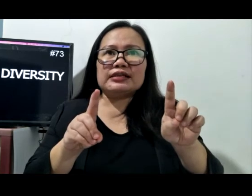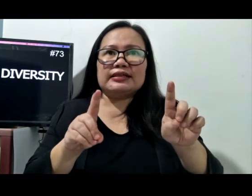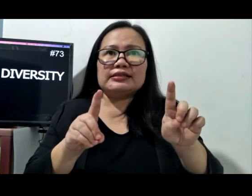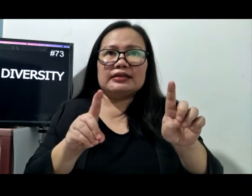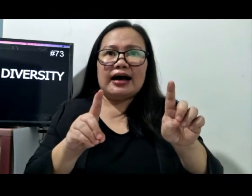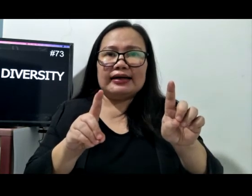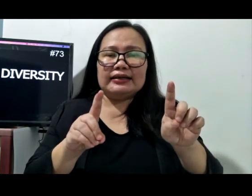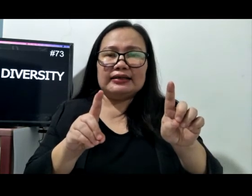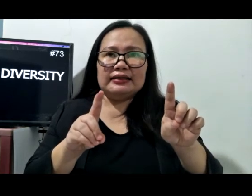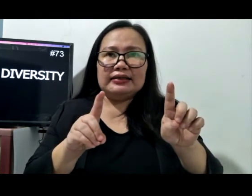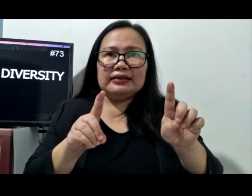emphasize the